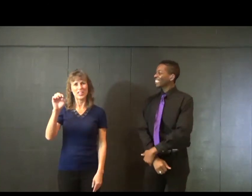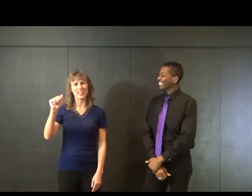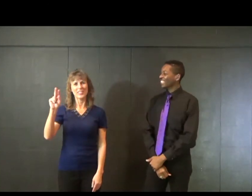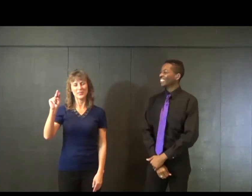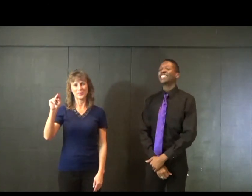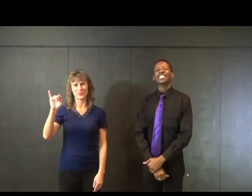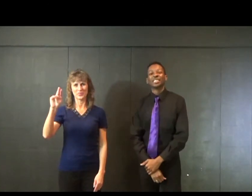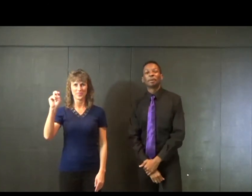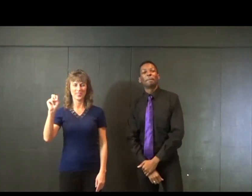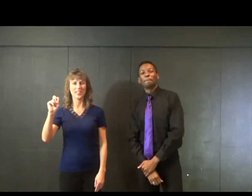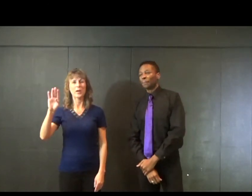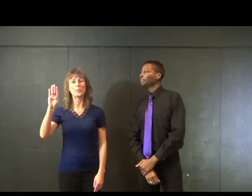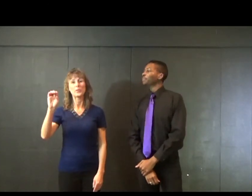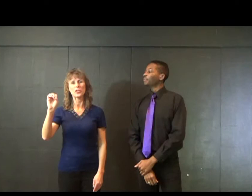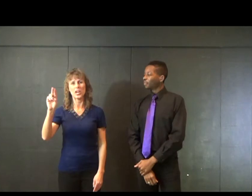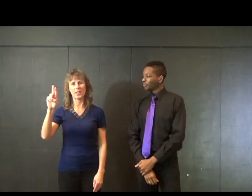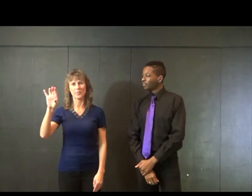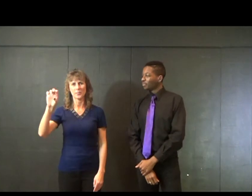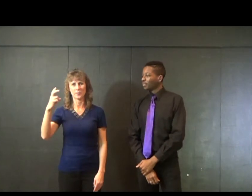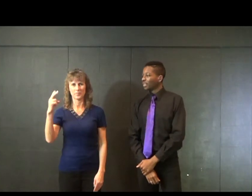Janine Boucher.